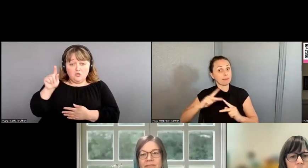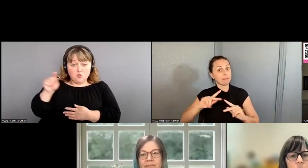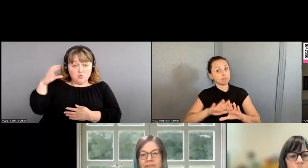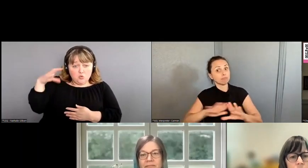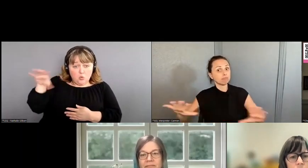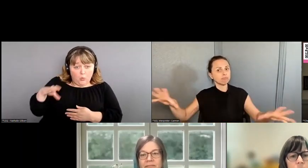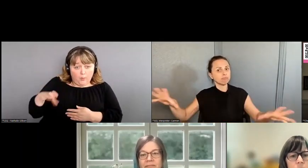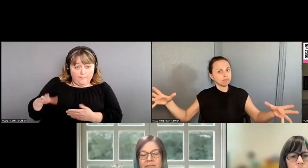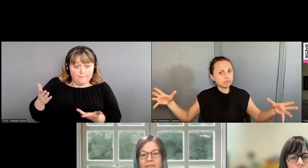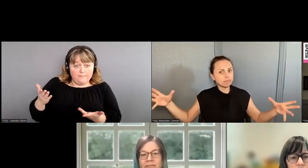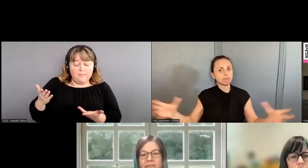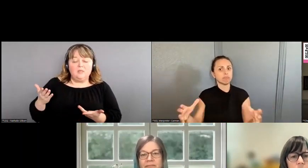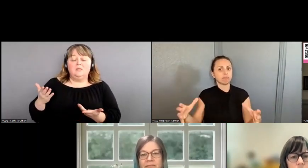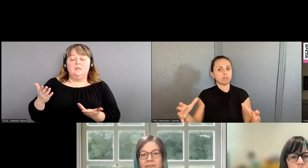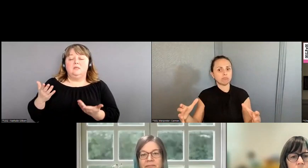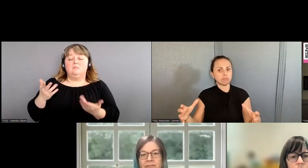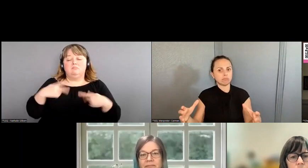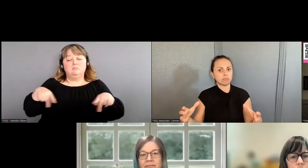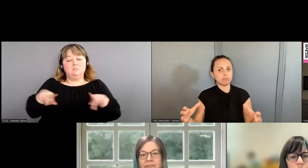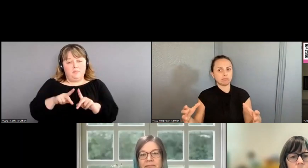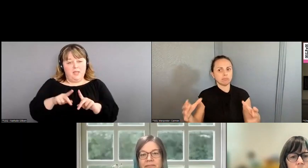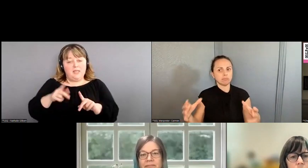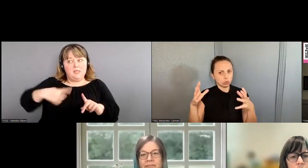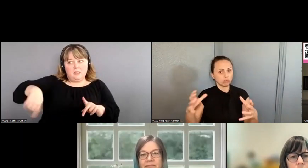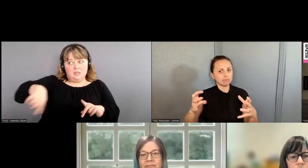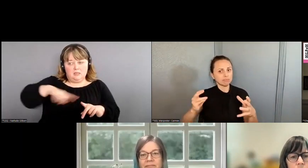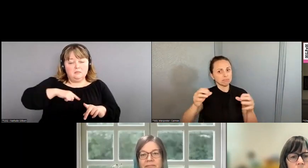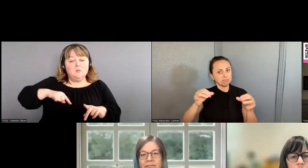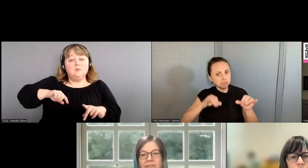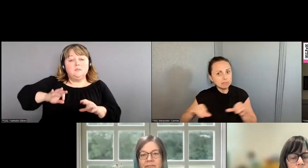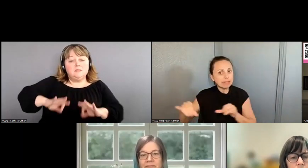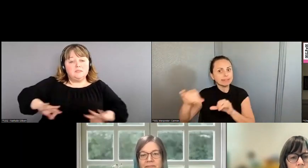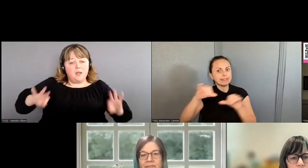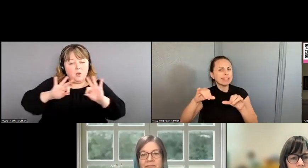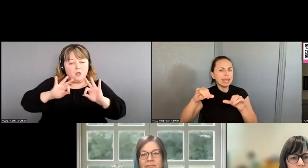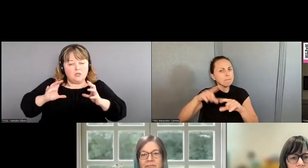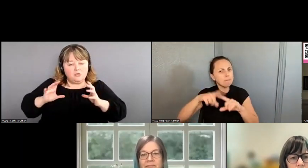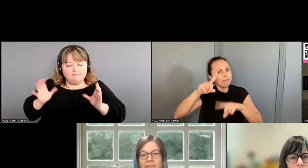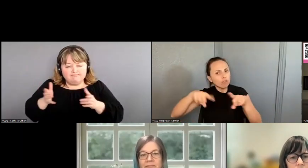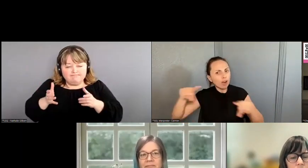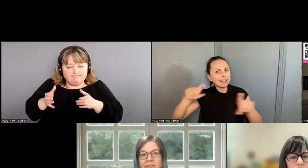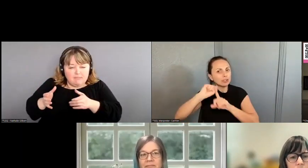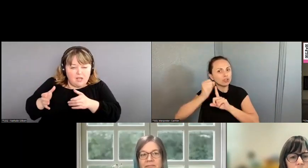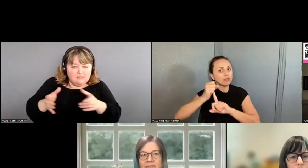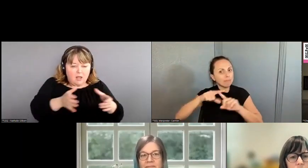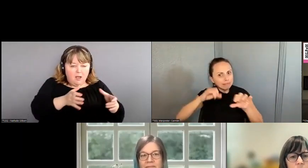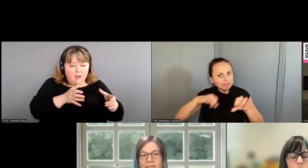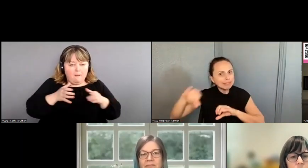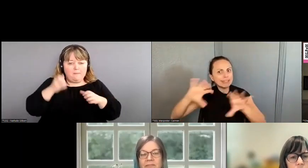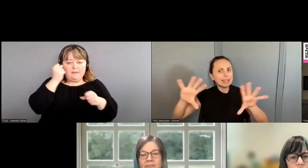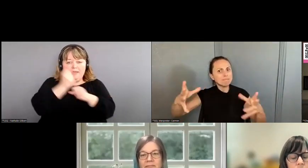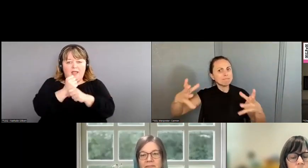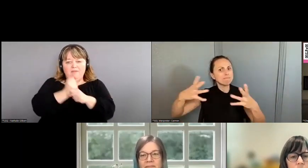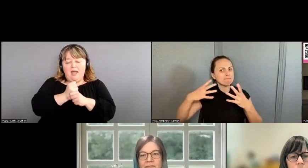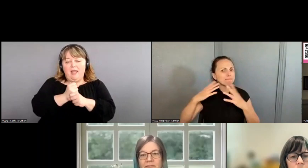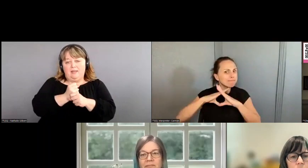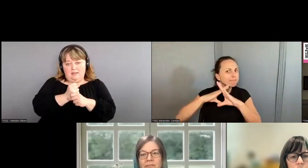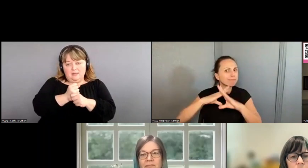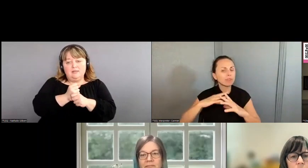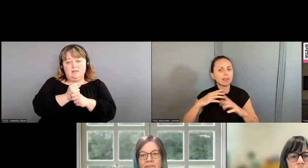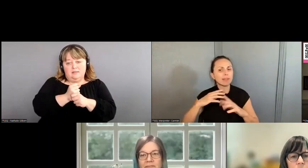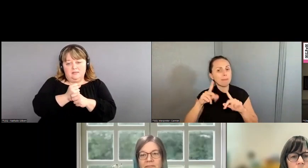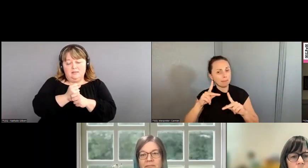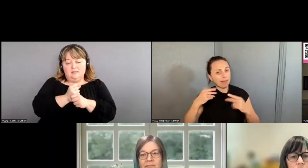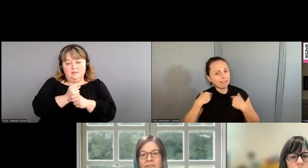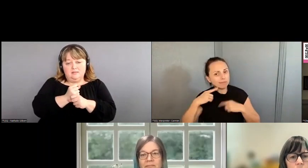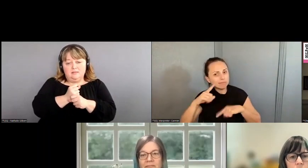as a group of people with a variety of conditions and disabilities and